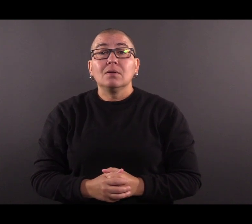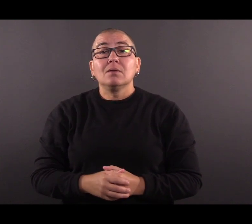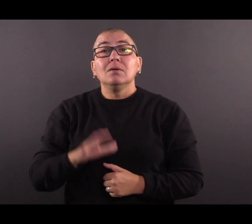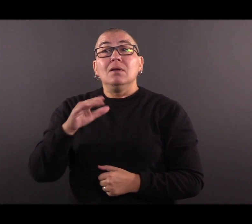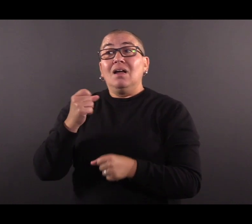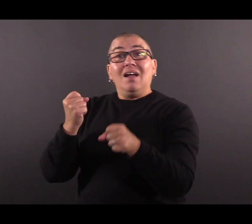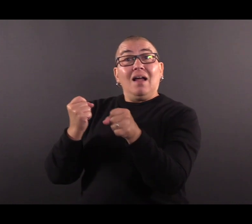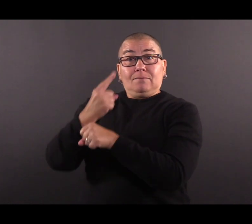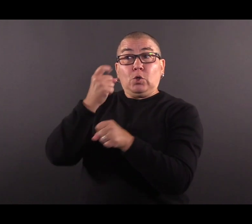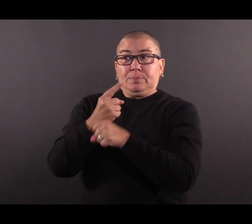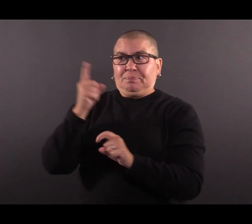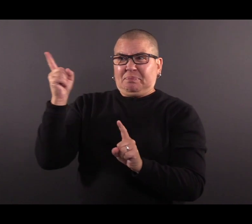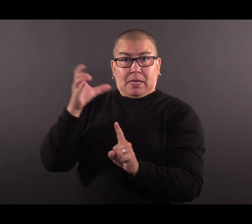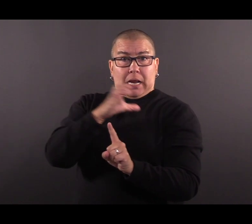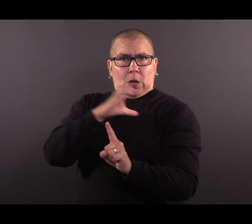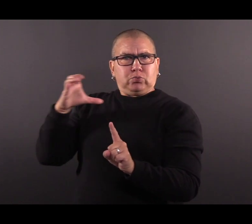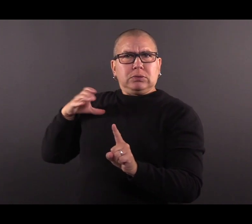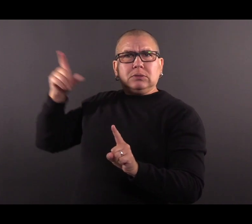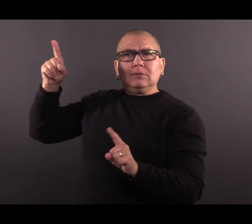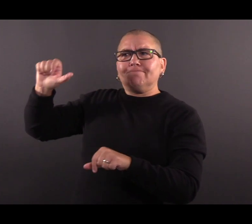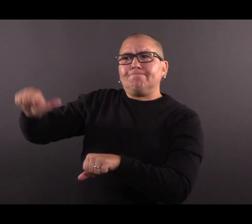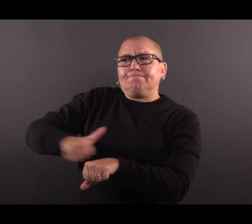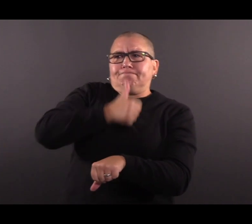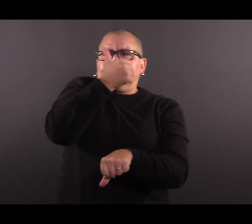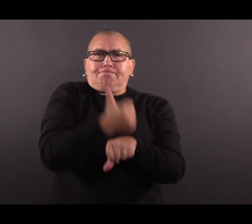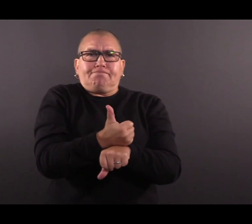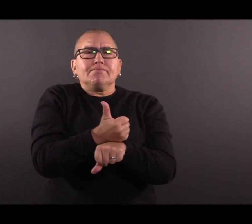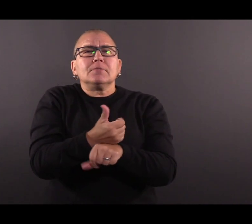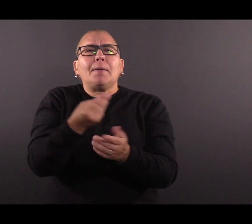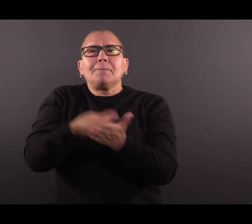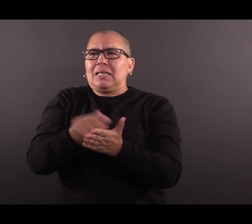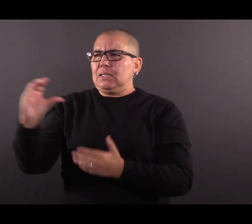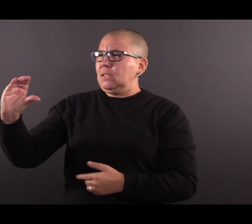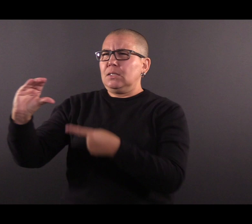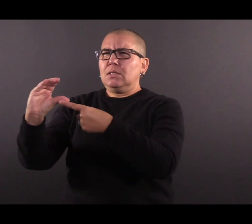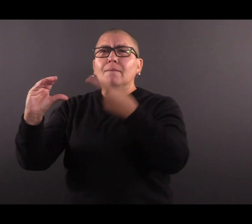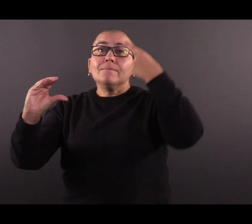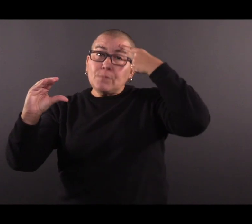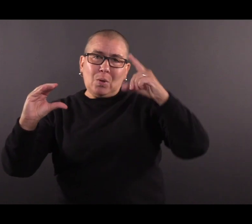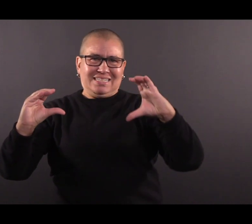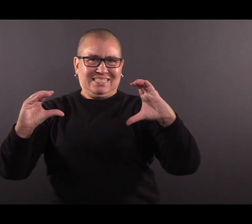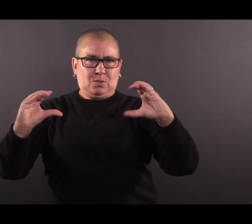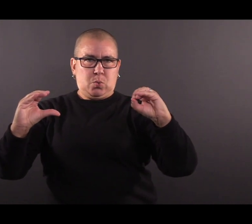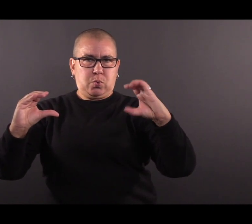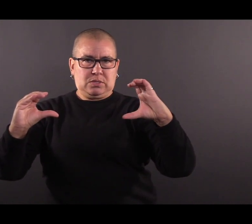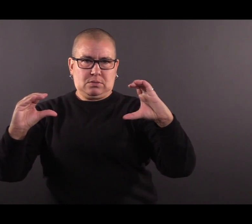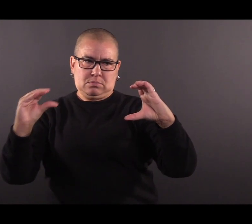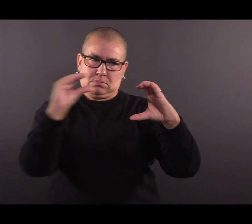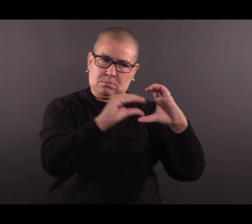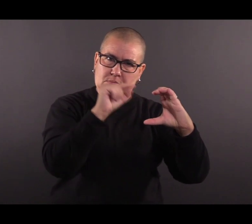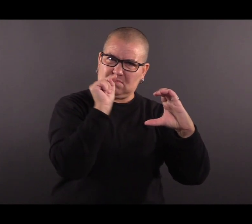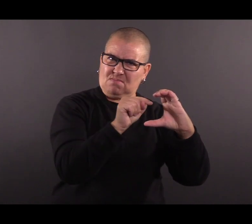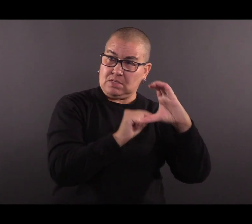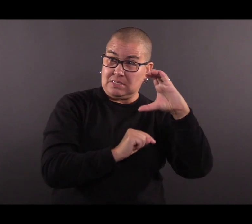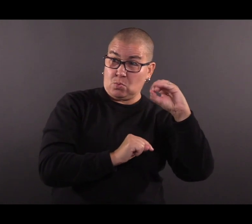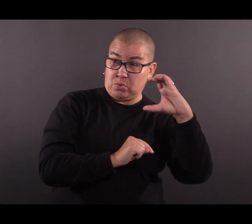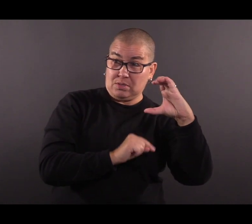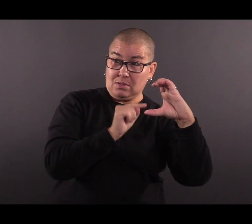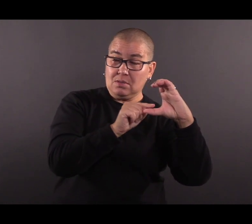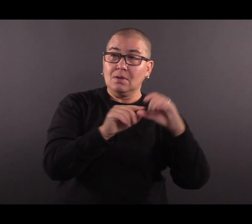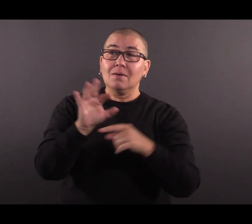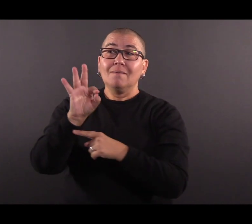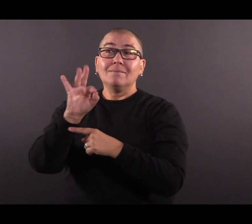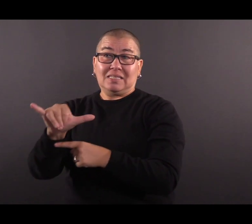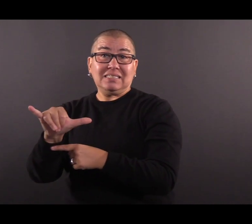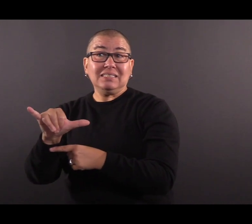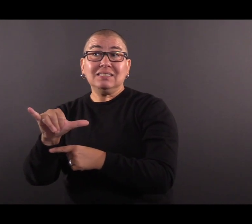Each year, Congress appropriates money for Continuum of Care Program, or COC program funding. In